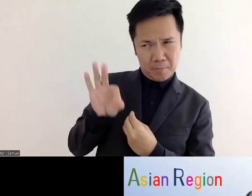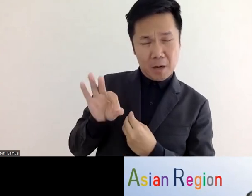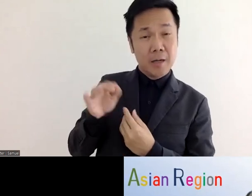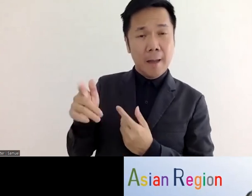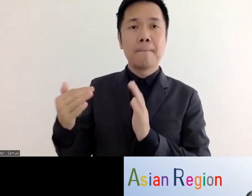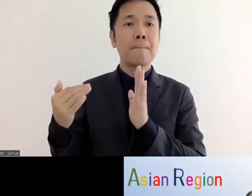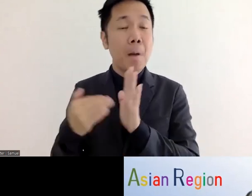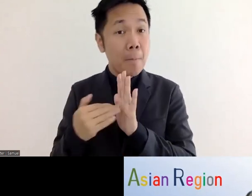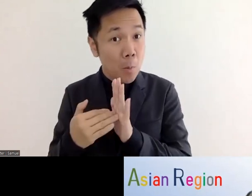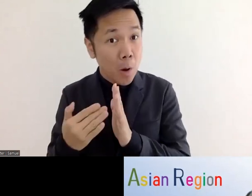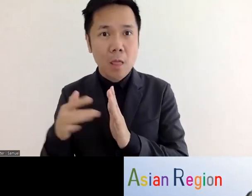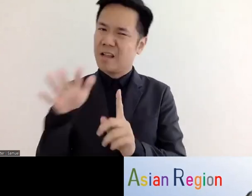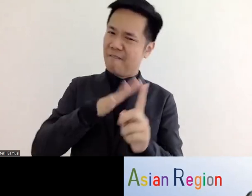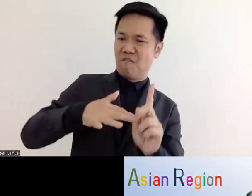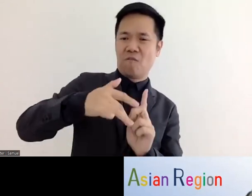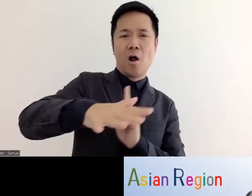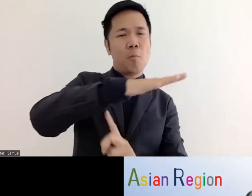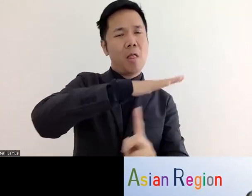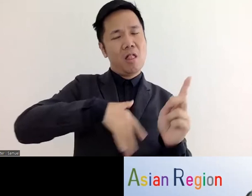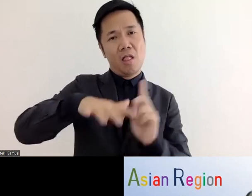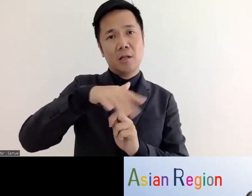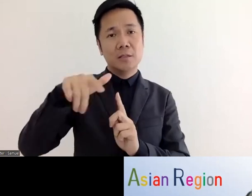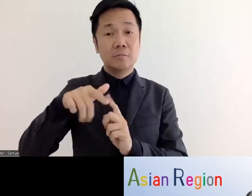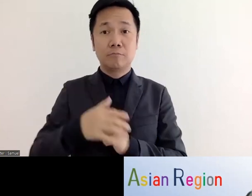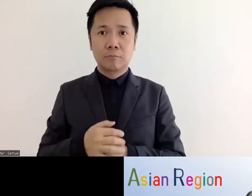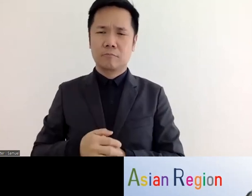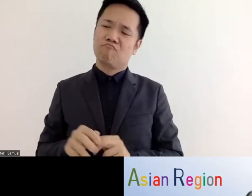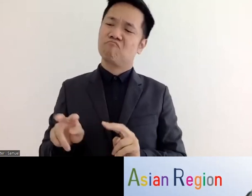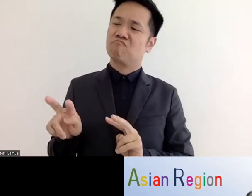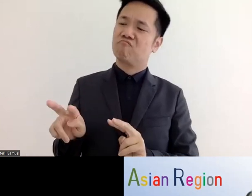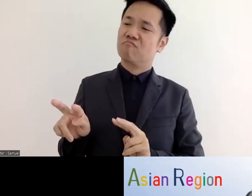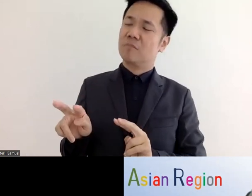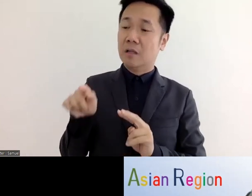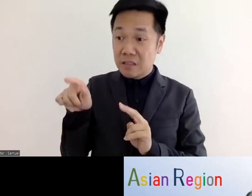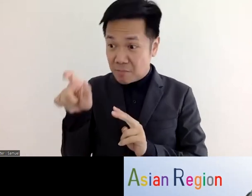the environment and how the society can